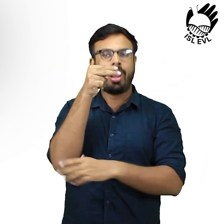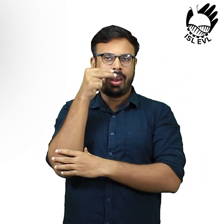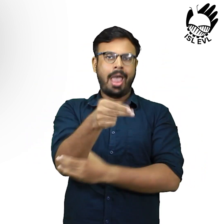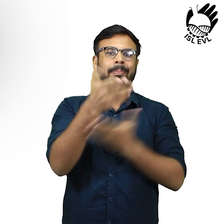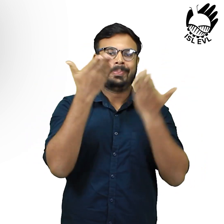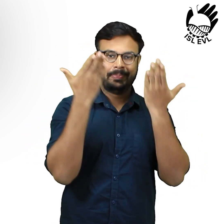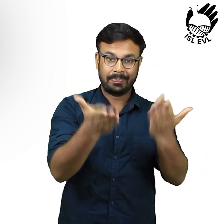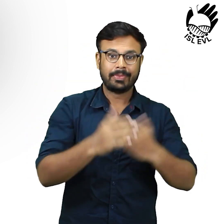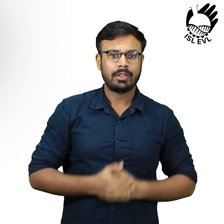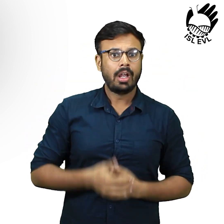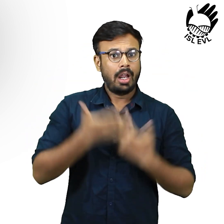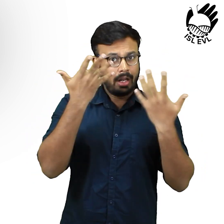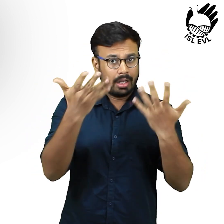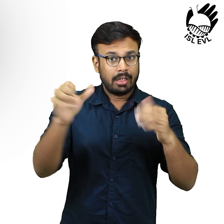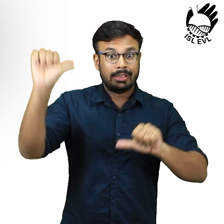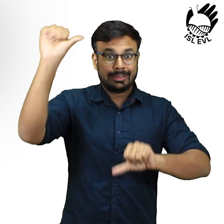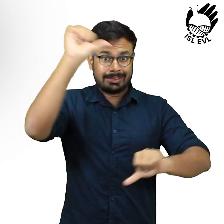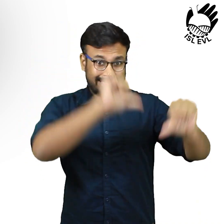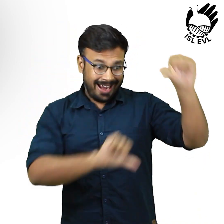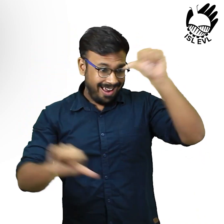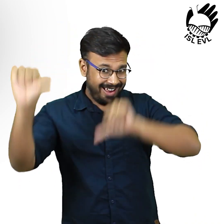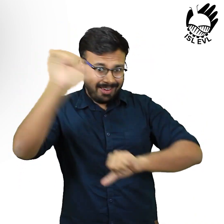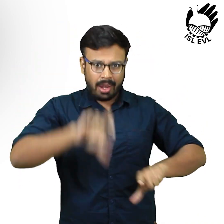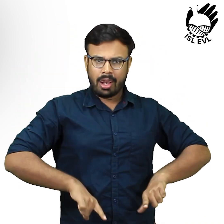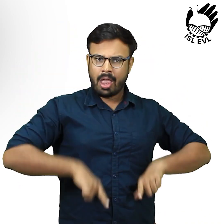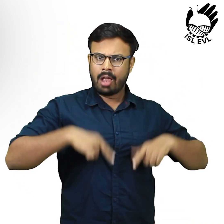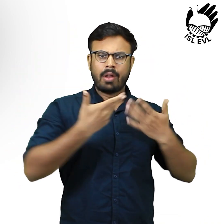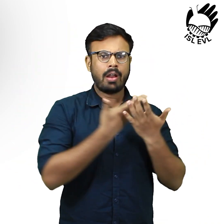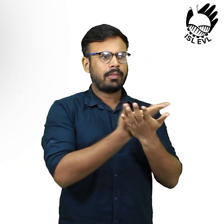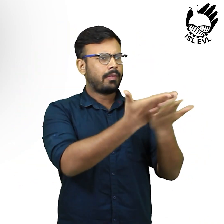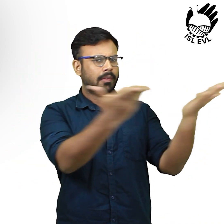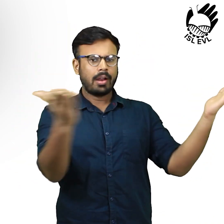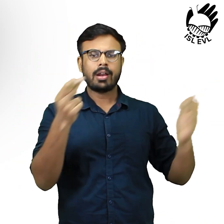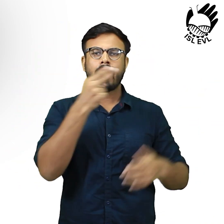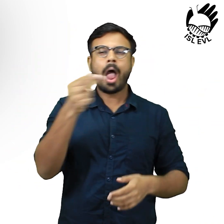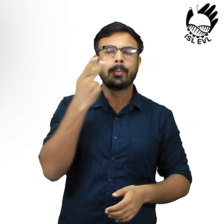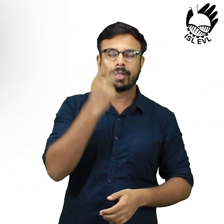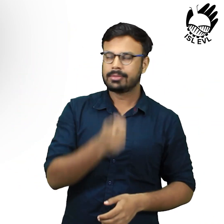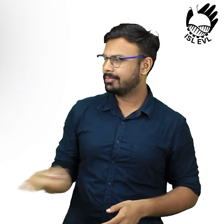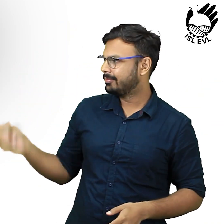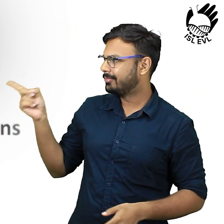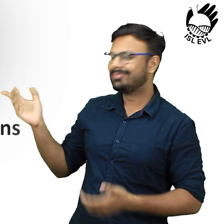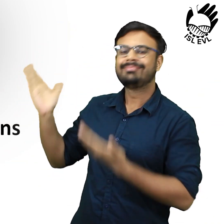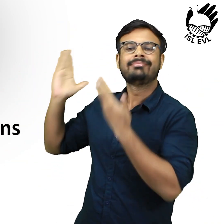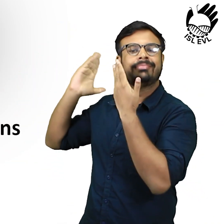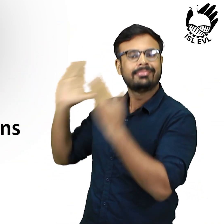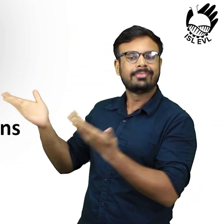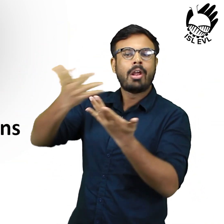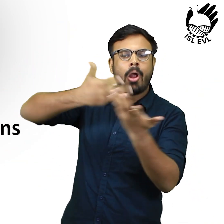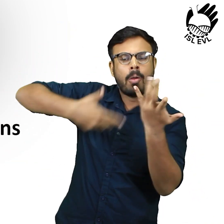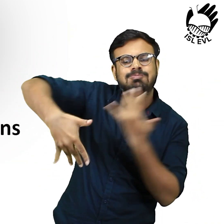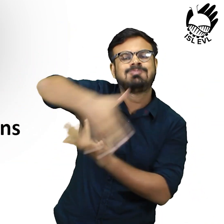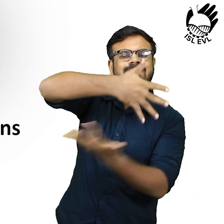In a solution, a characteristic property is the inability to identify which part is the solute and which part is the solvent.